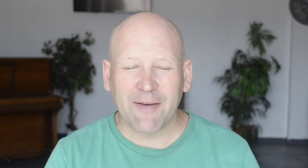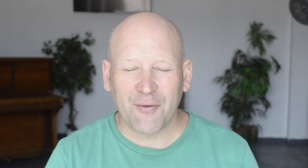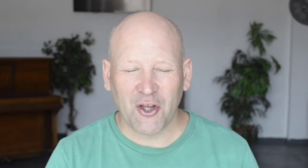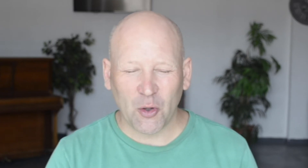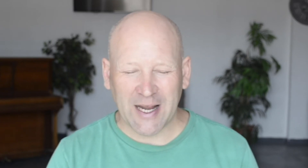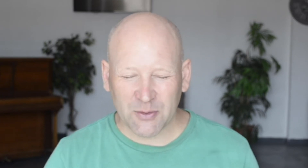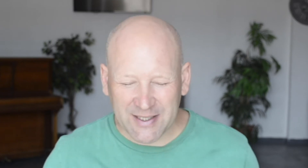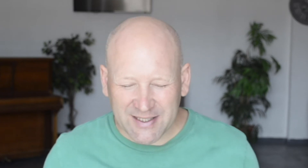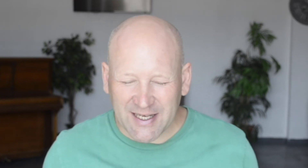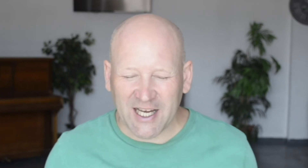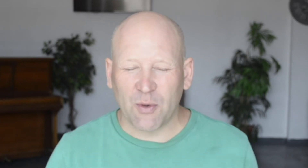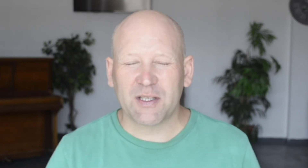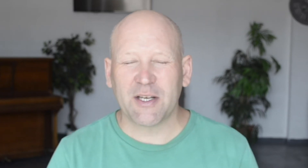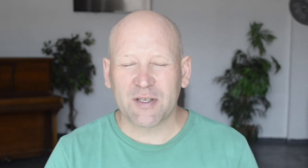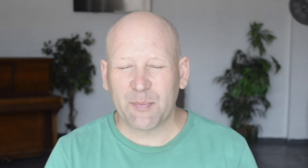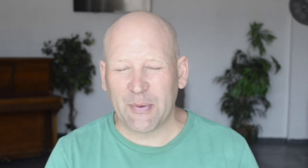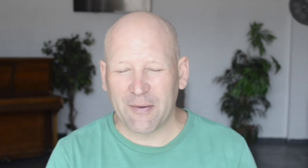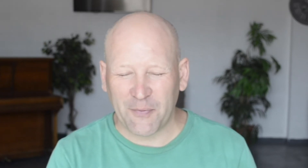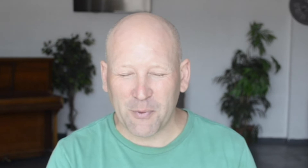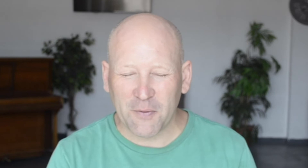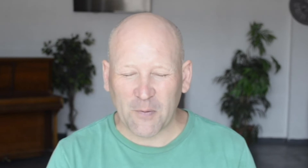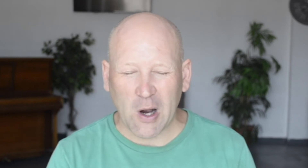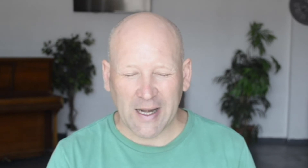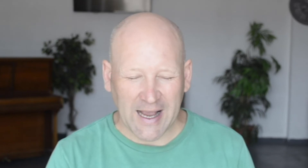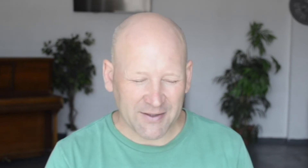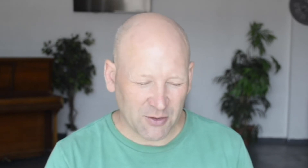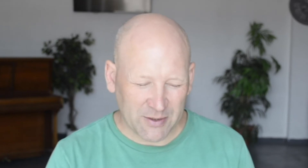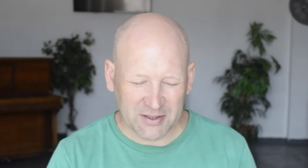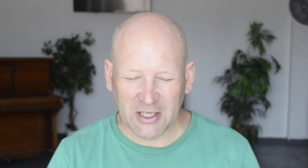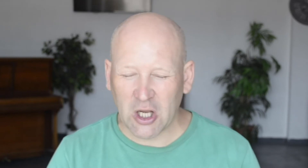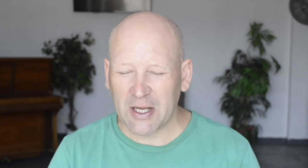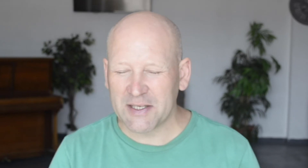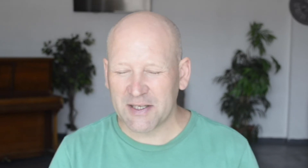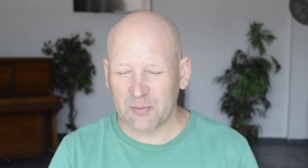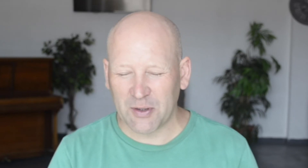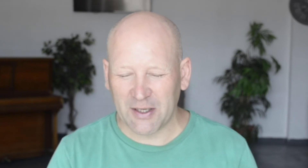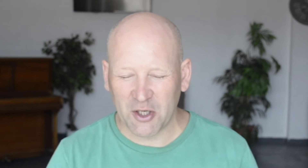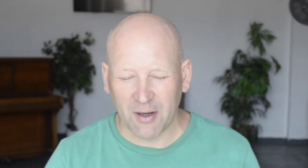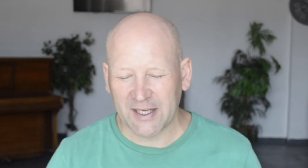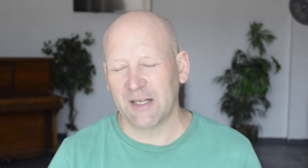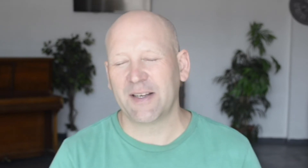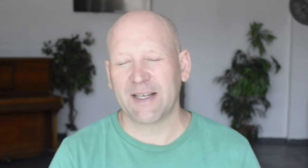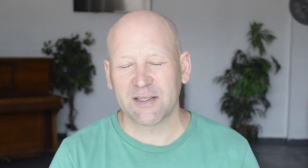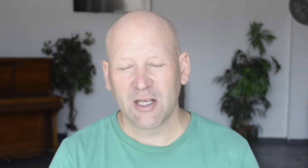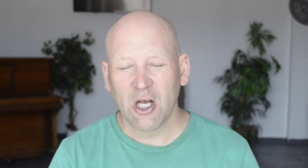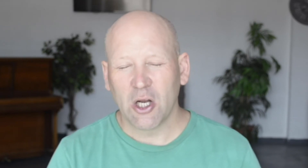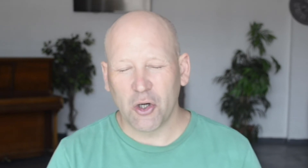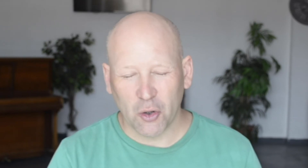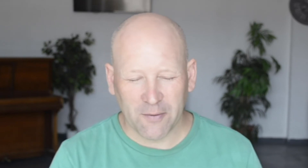sings again for you. And as we sing, we see your Spirit move through our land. So we just acknowledge this morning that you are King of